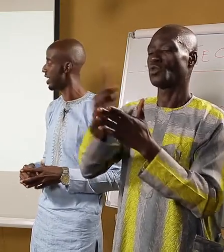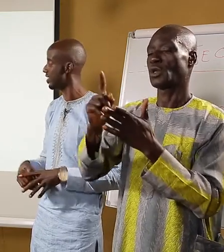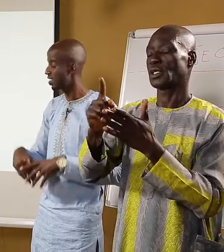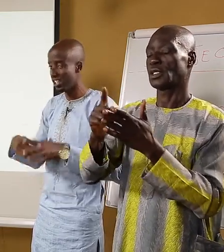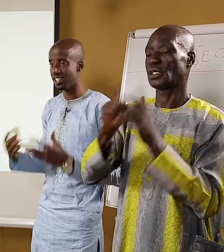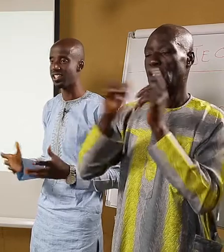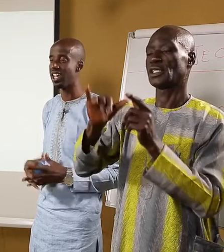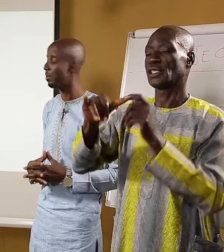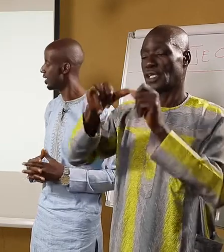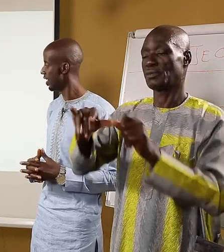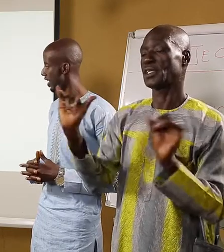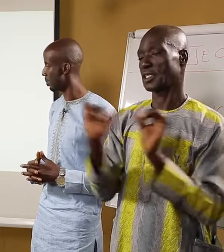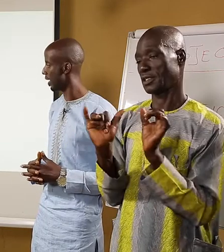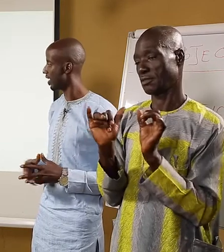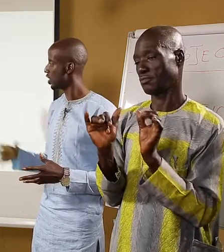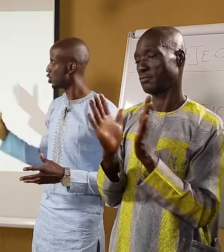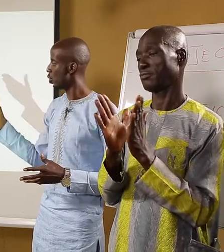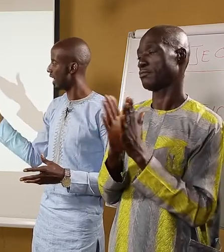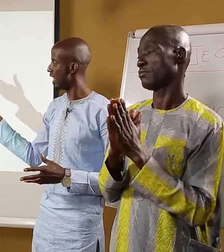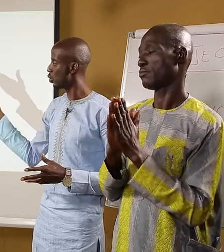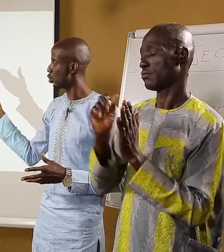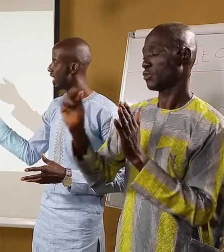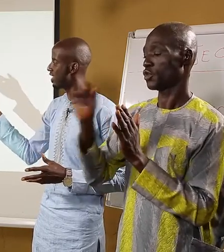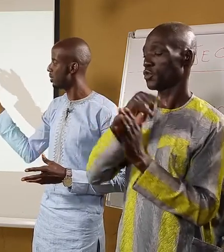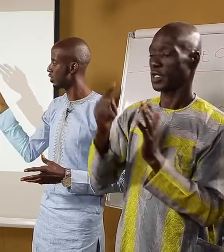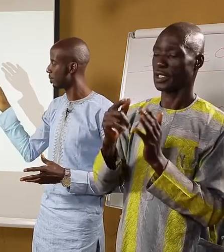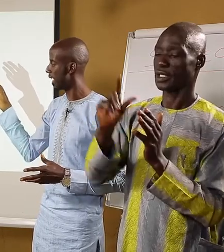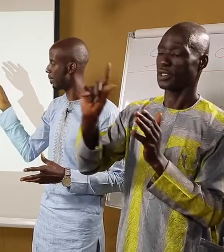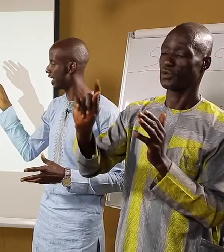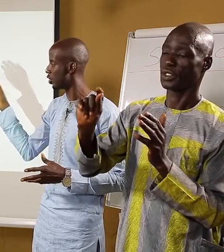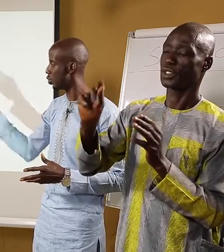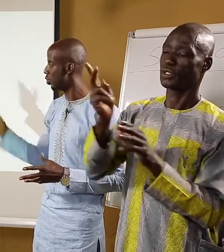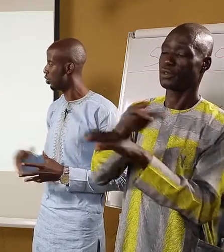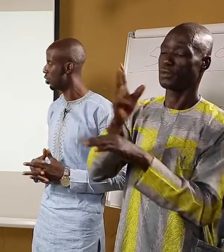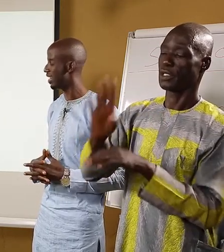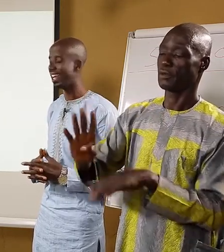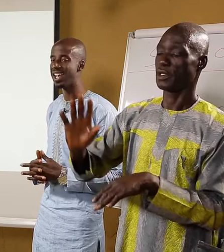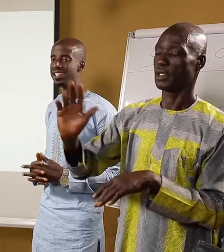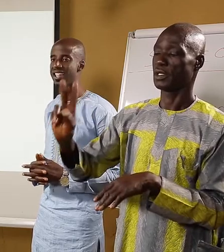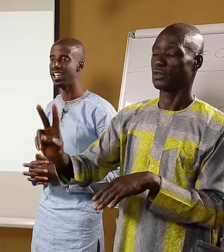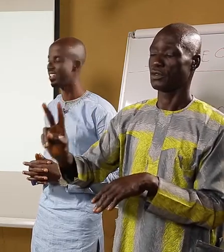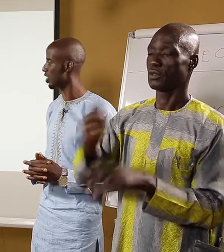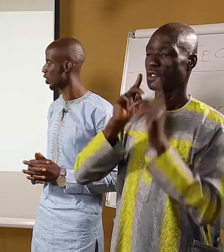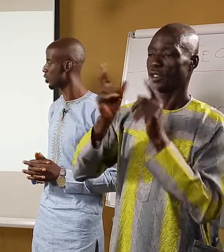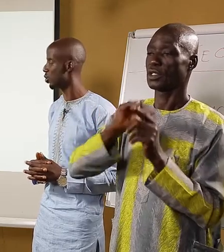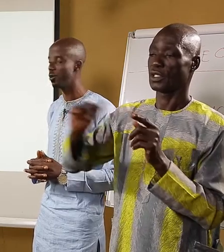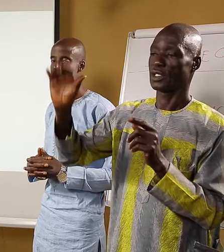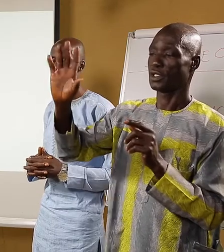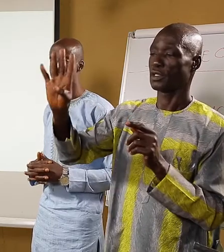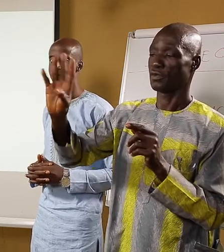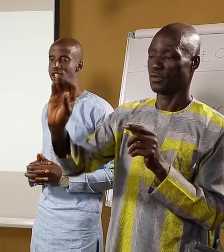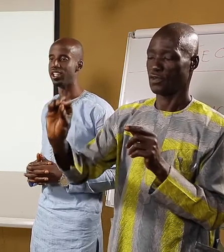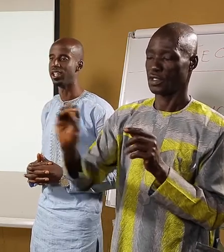still remains the same number. So we are left with 20 multiplied by 2. The answer is equals